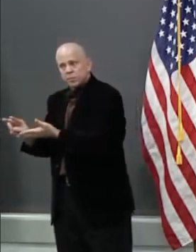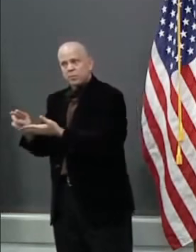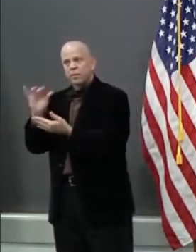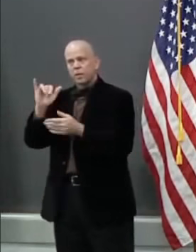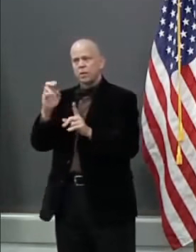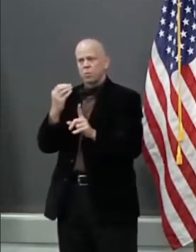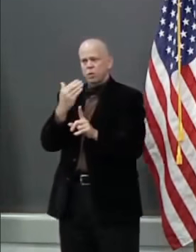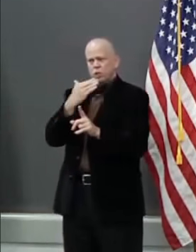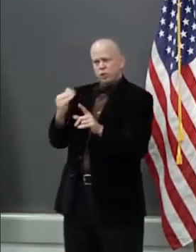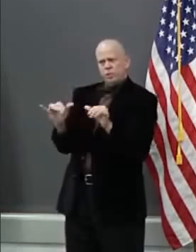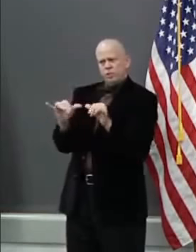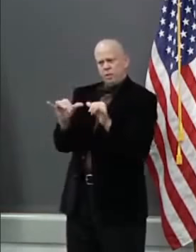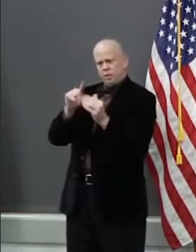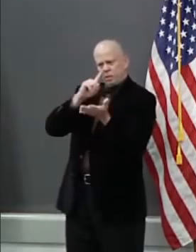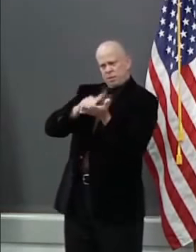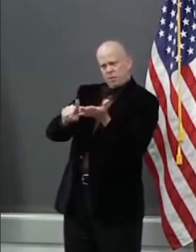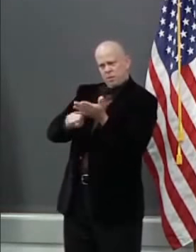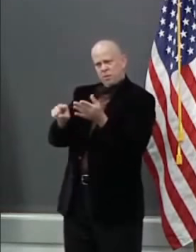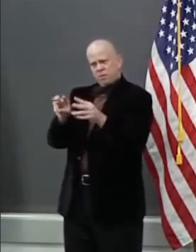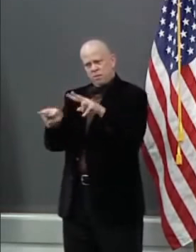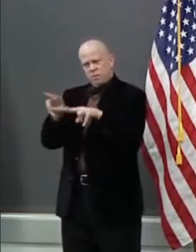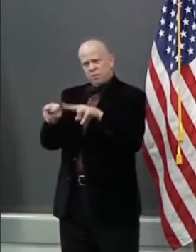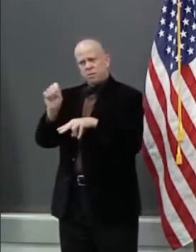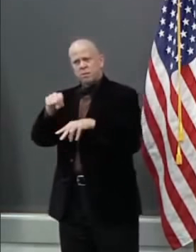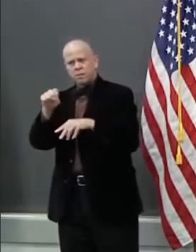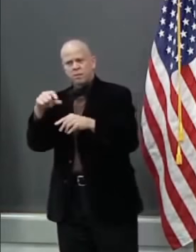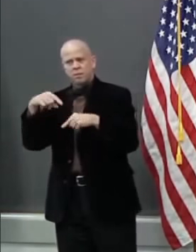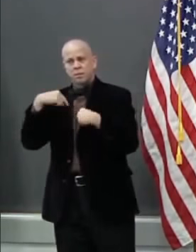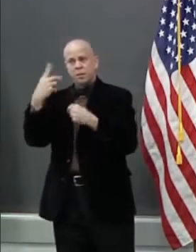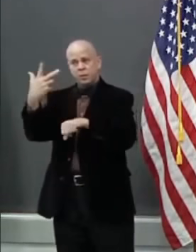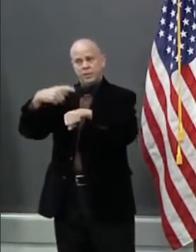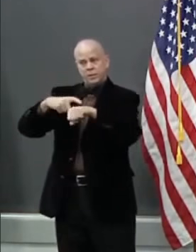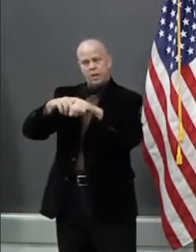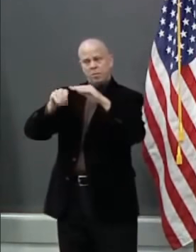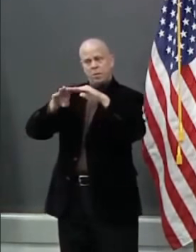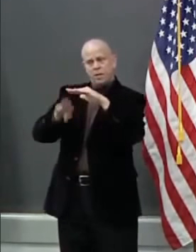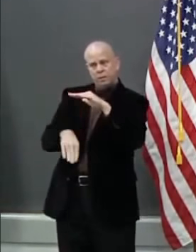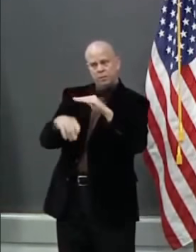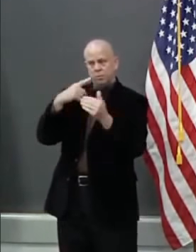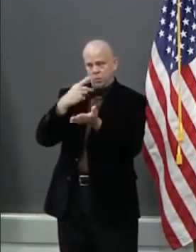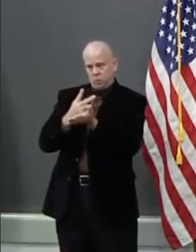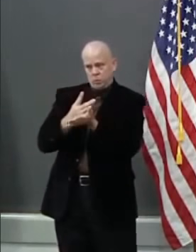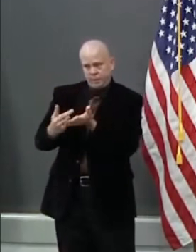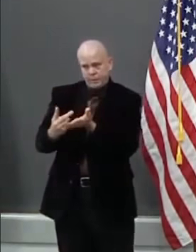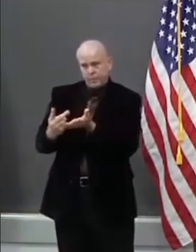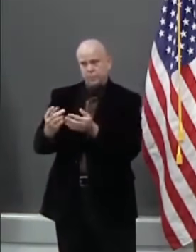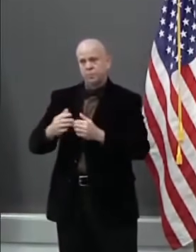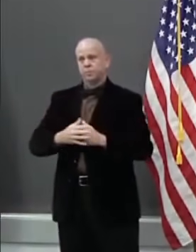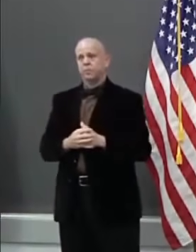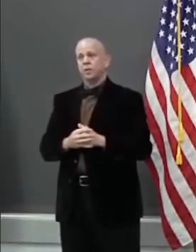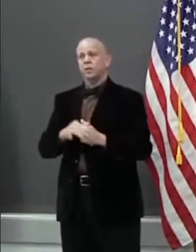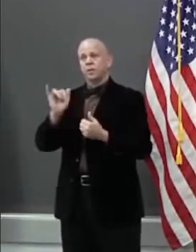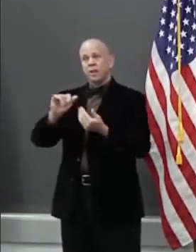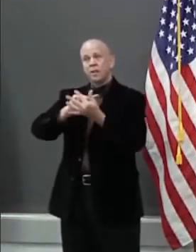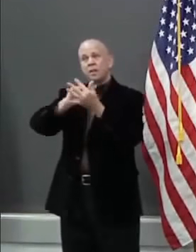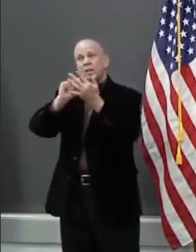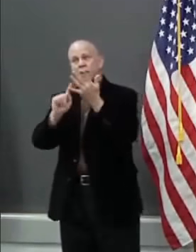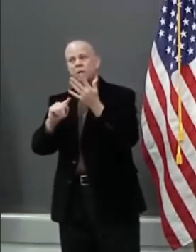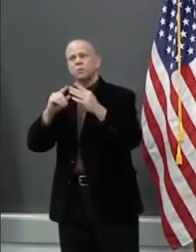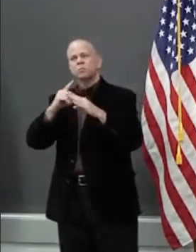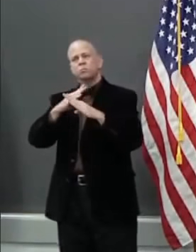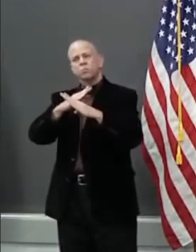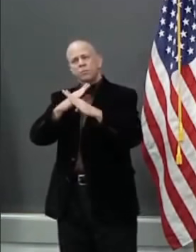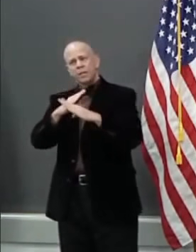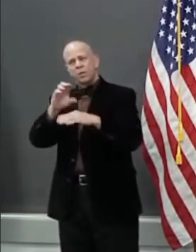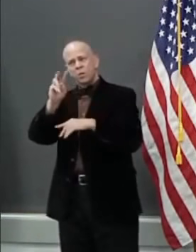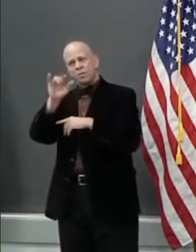those gatherings to 3 or less over 2 weeks. These steps can help to keep COVID-19 from spreading through social gatherings